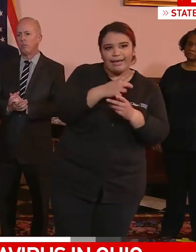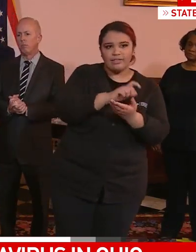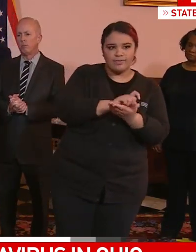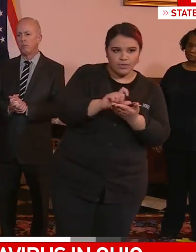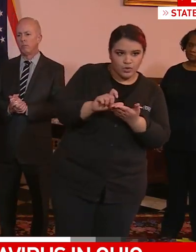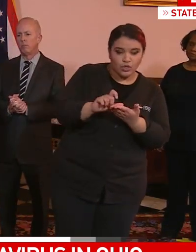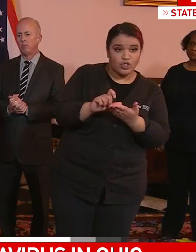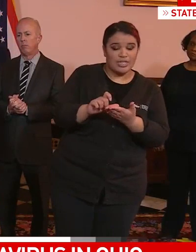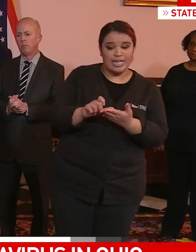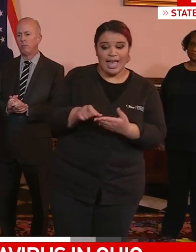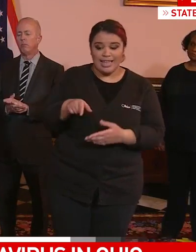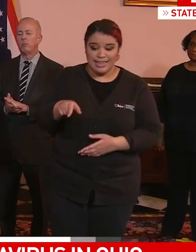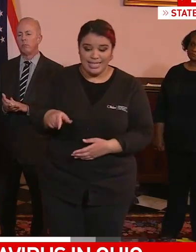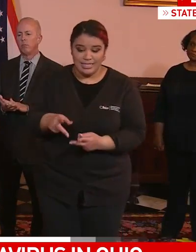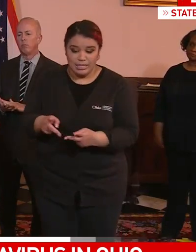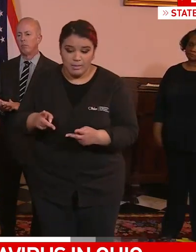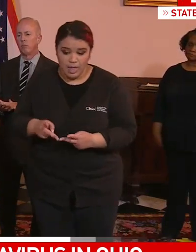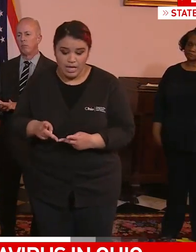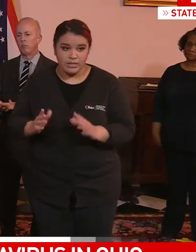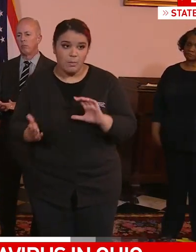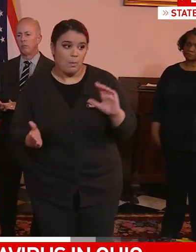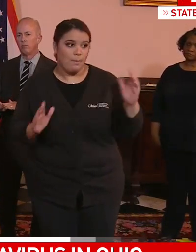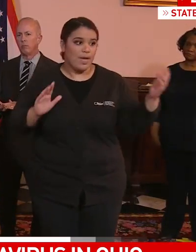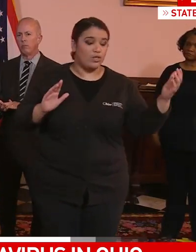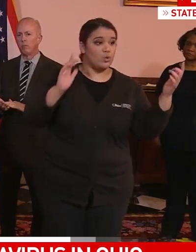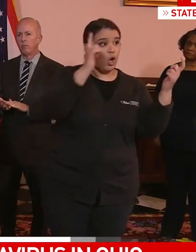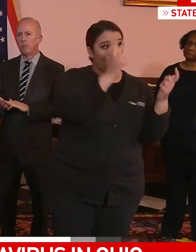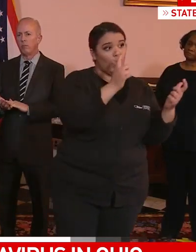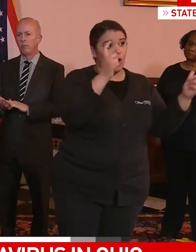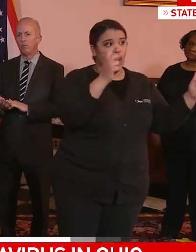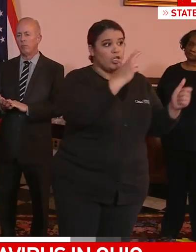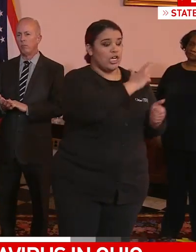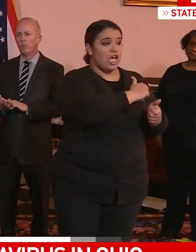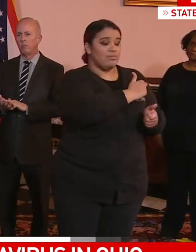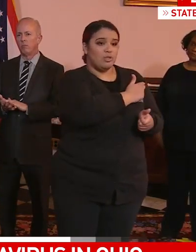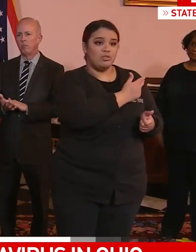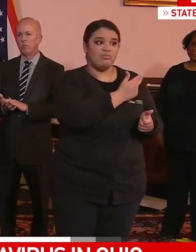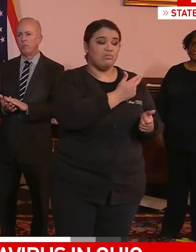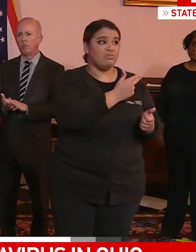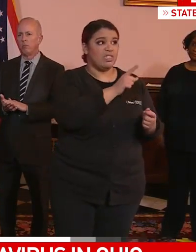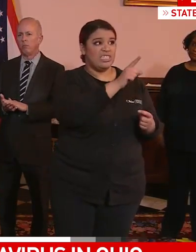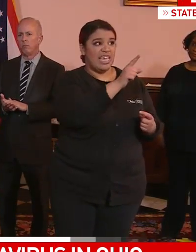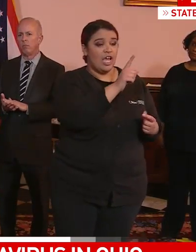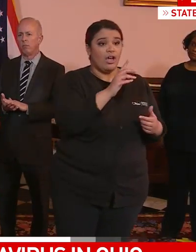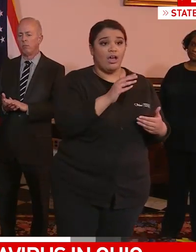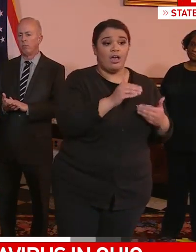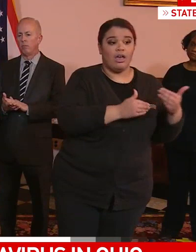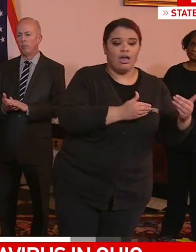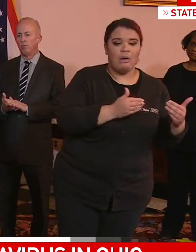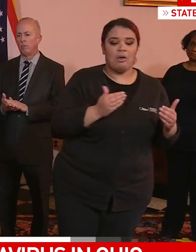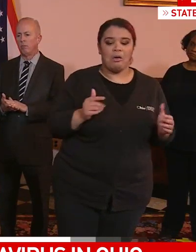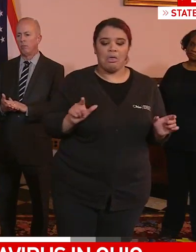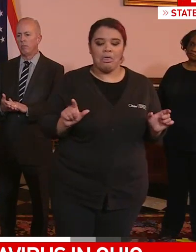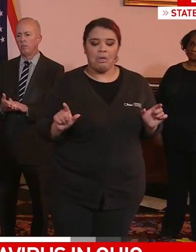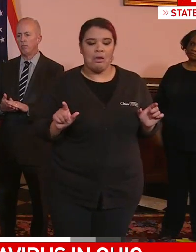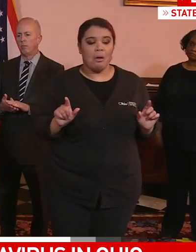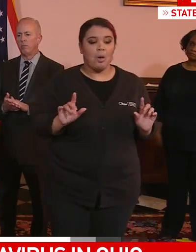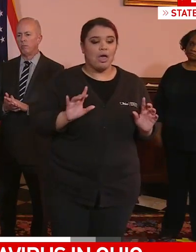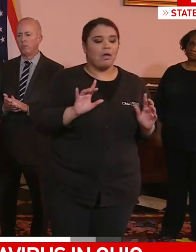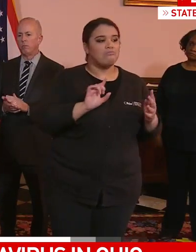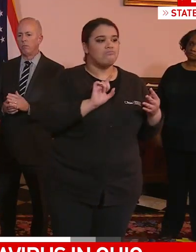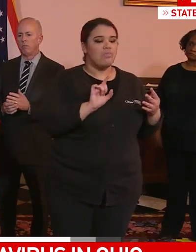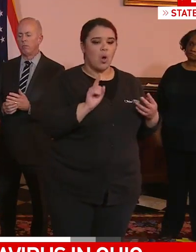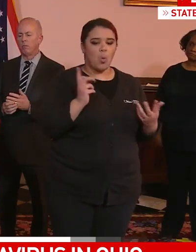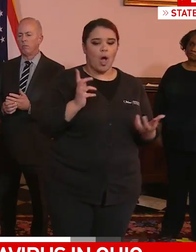surgery center versus a large academic medical center. So each facility is going to be applying those and creating a governance model within the